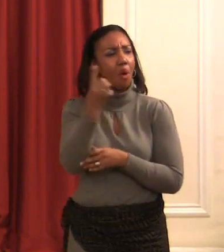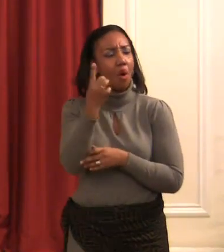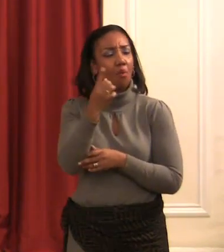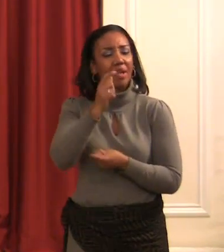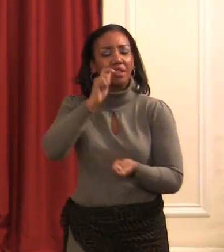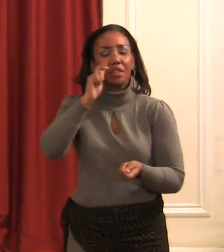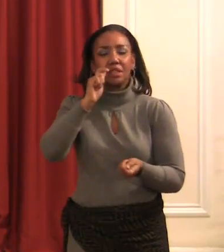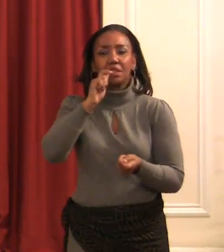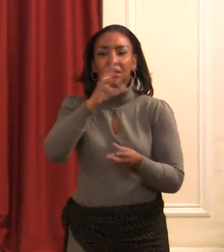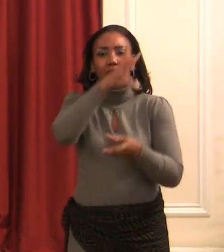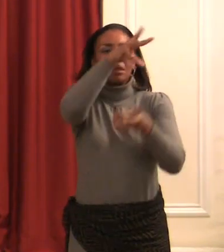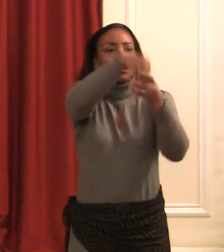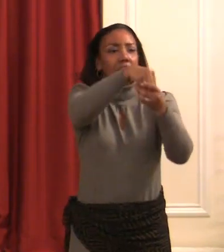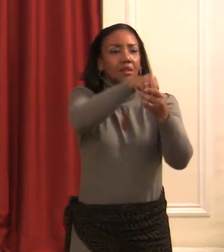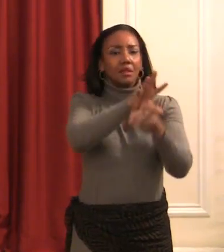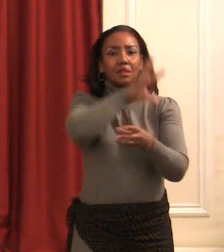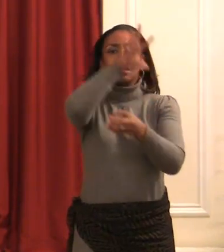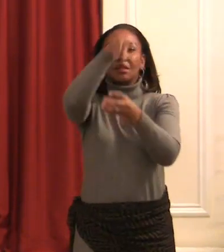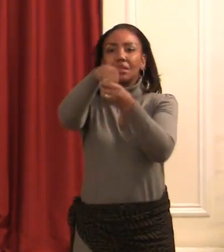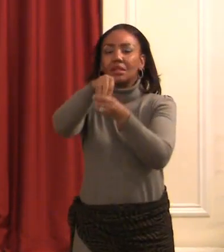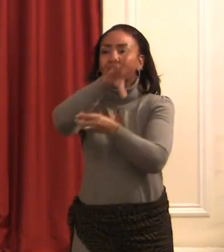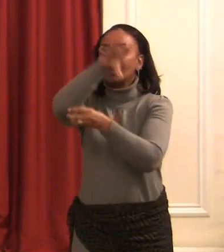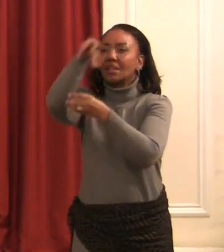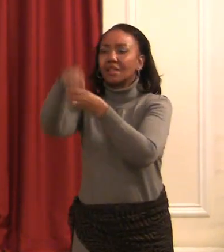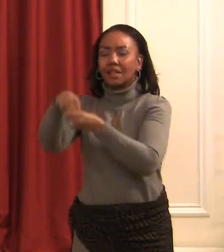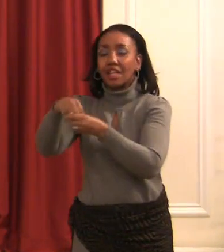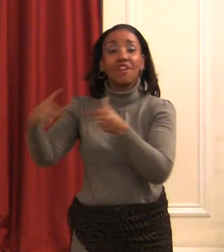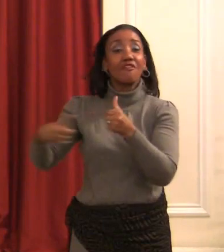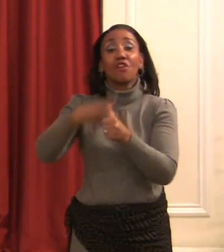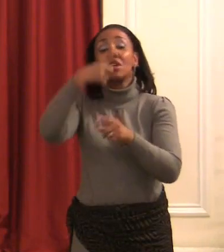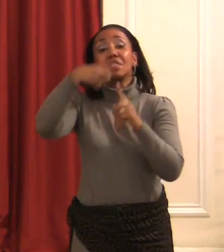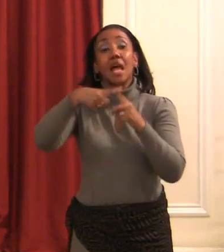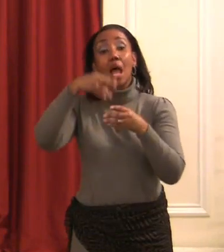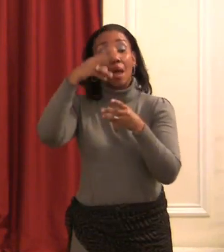reinvents herself for the entire novel. And we first